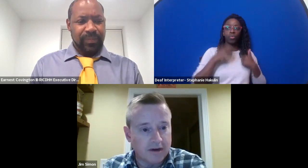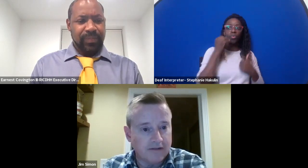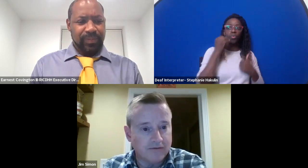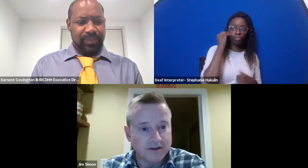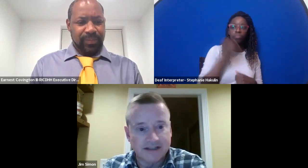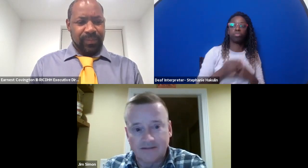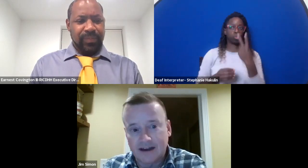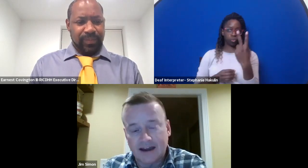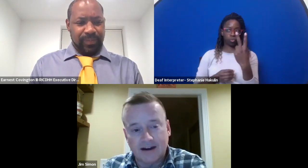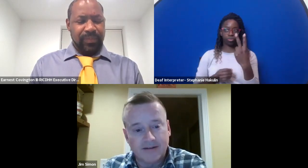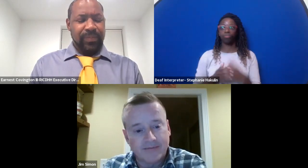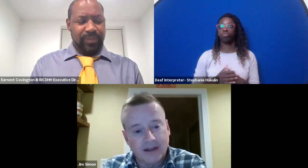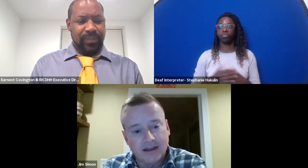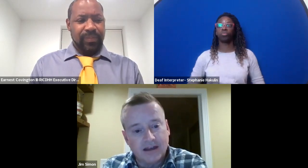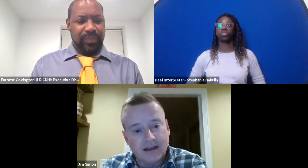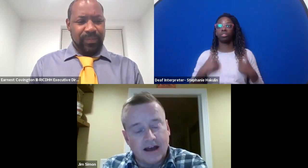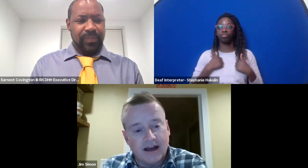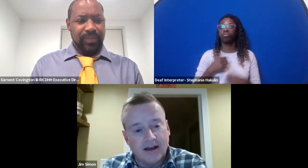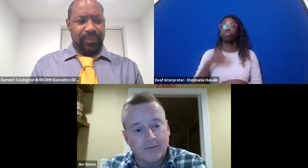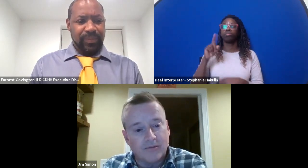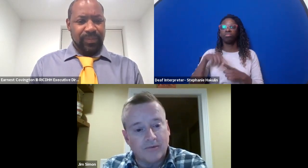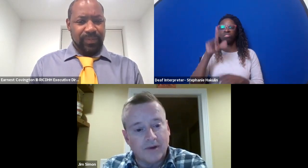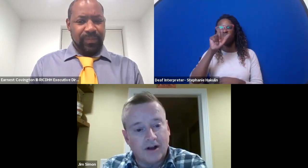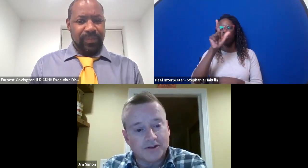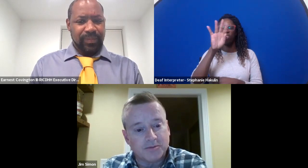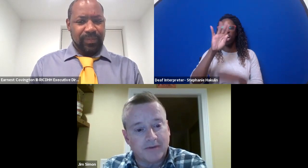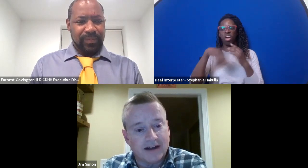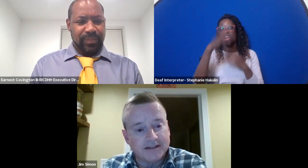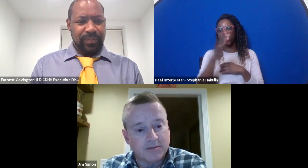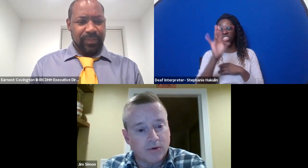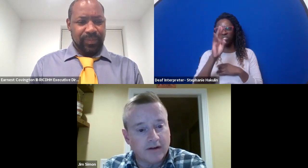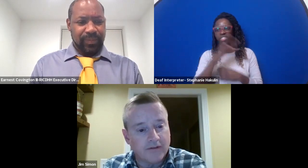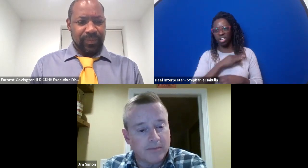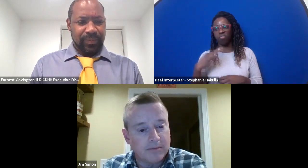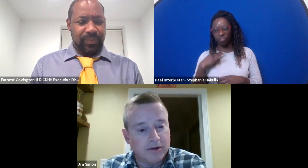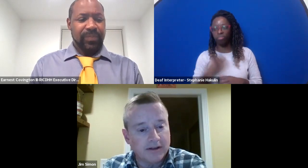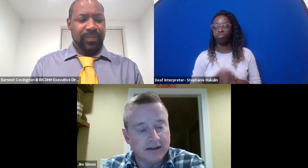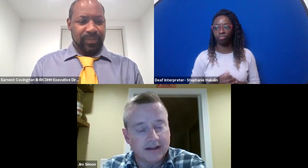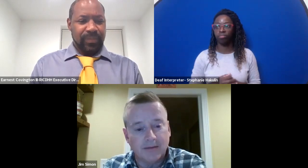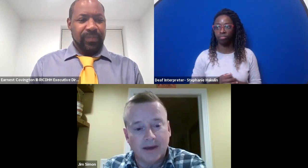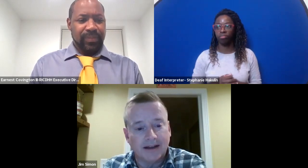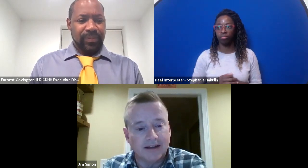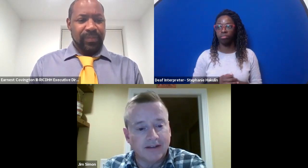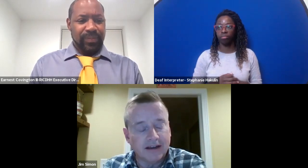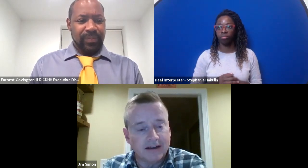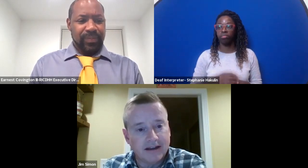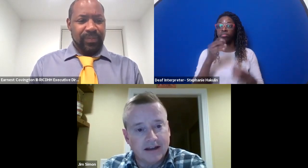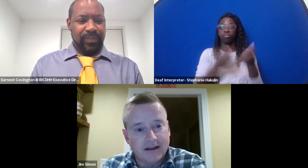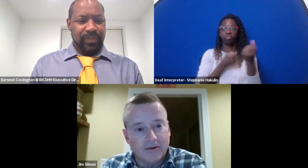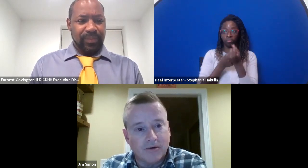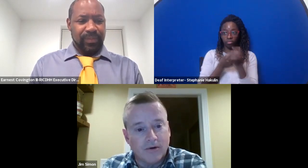are 24/7 care. We also provide support for people in independent